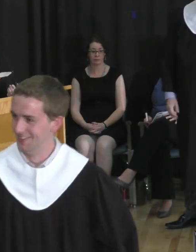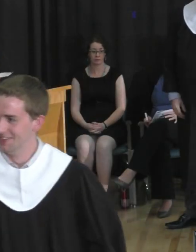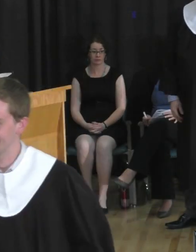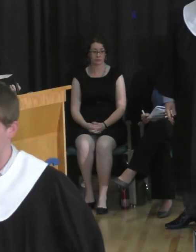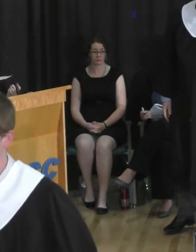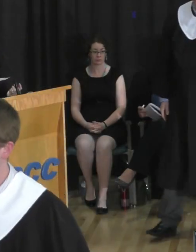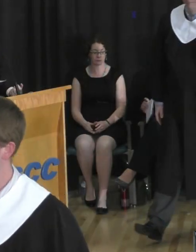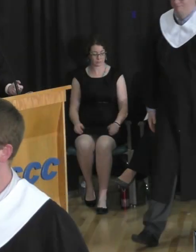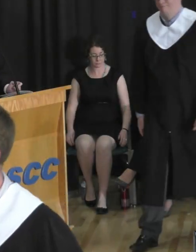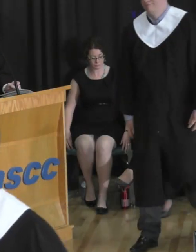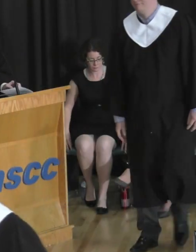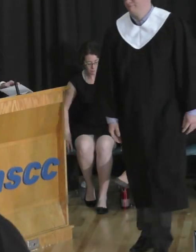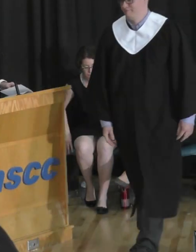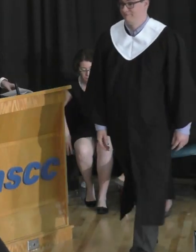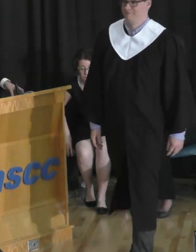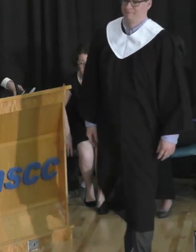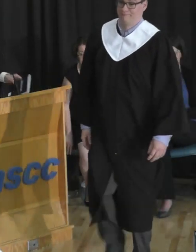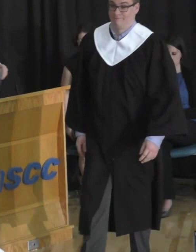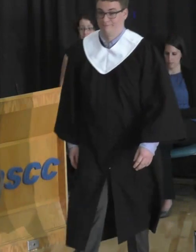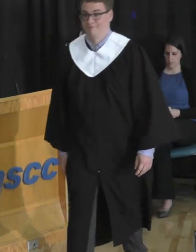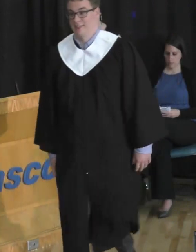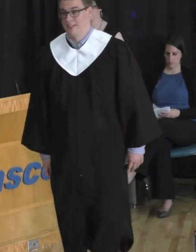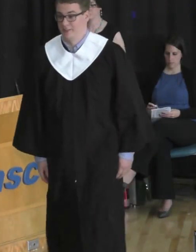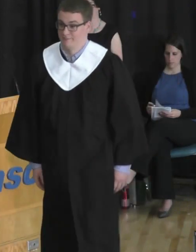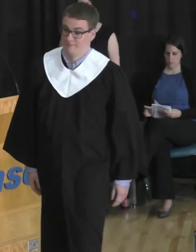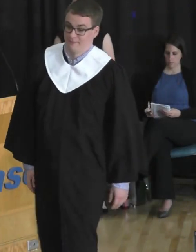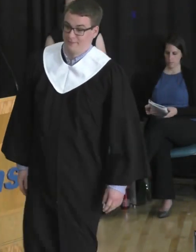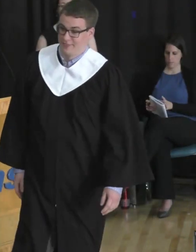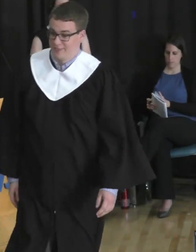Craig Penny.